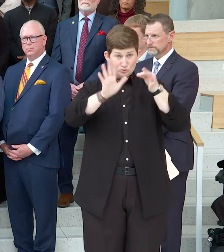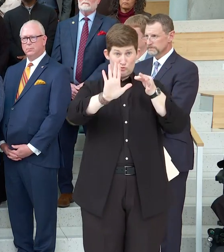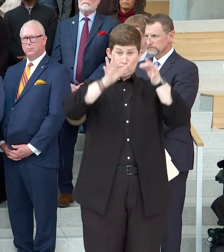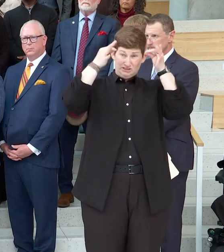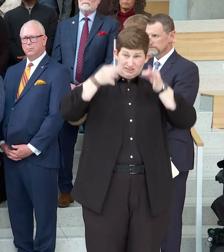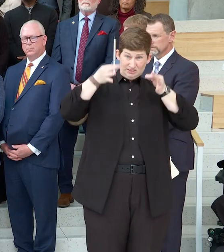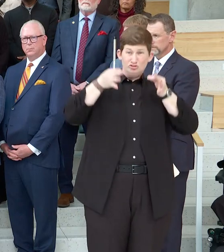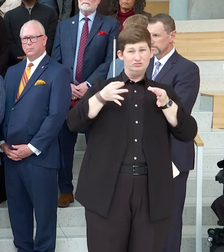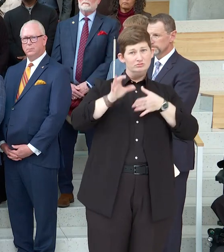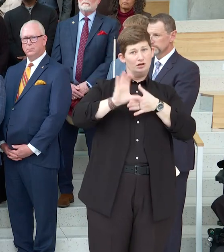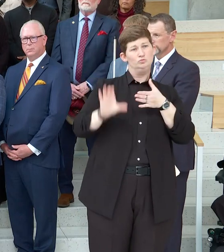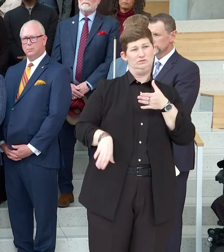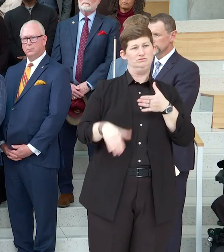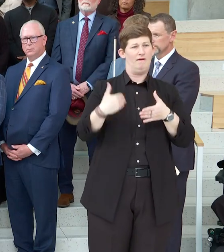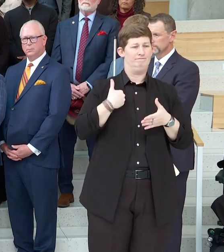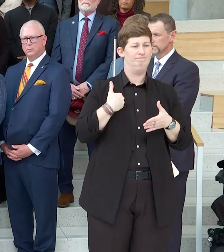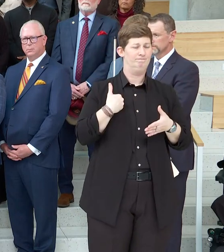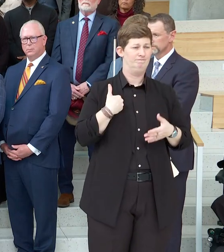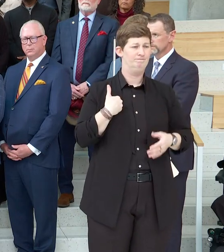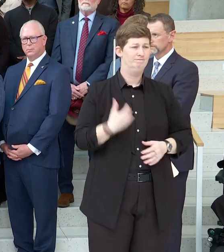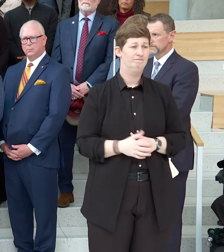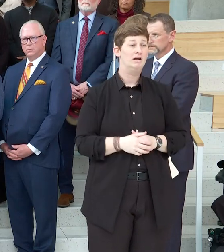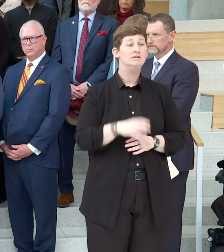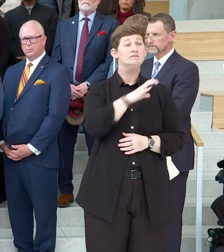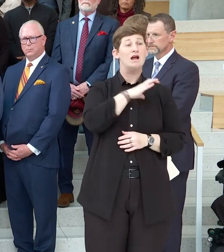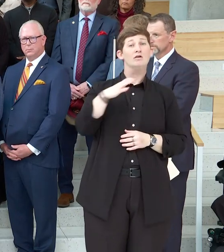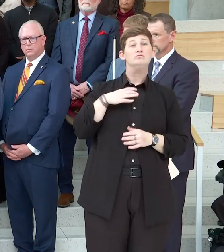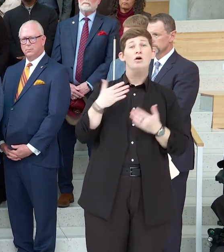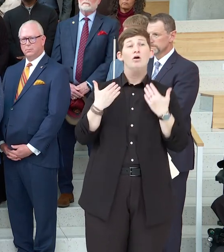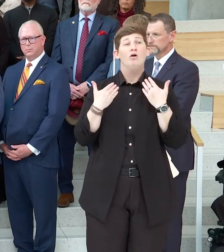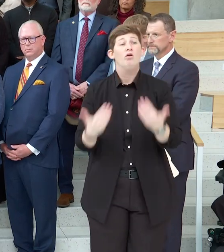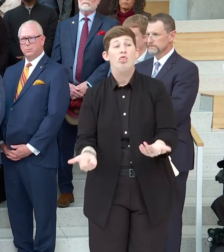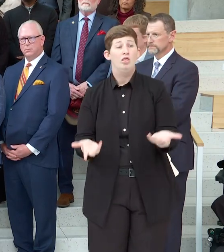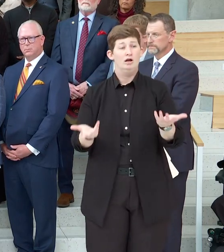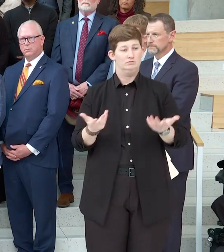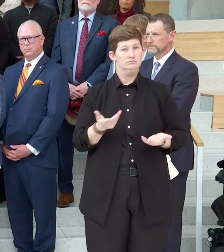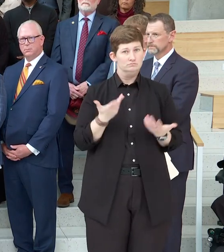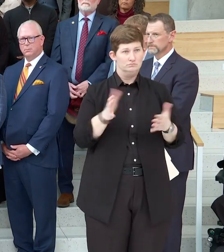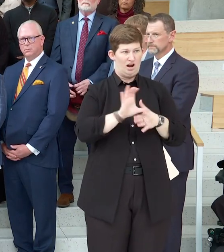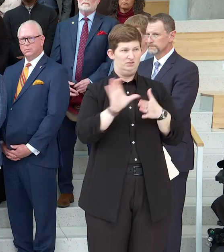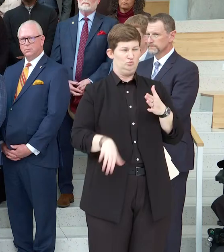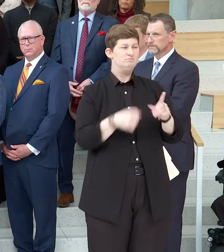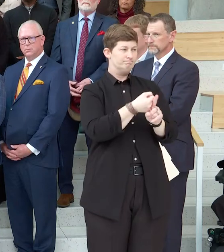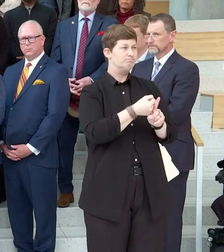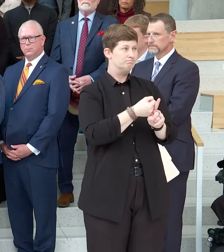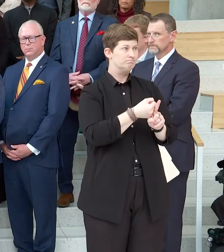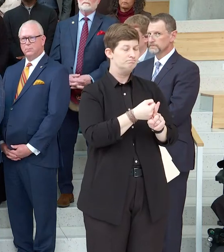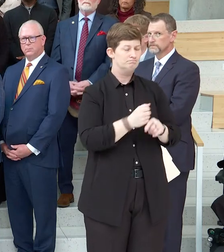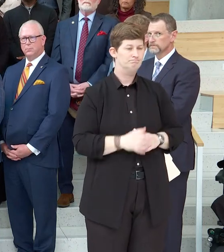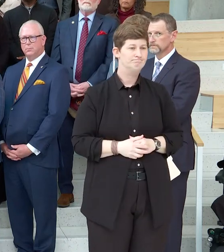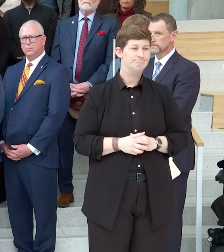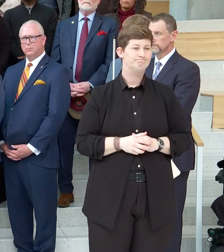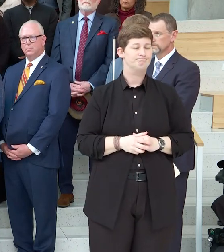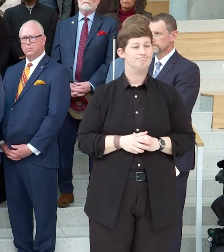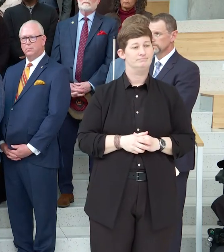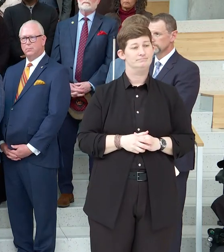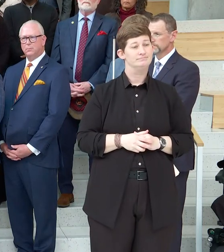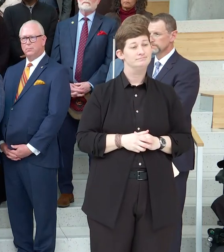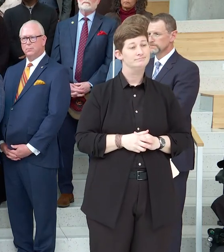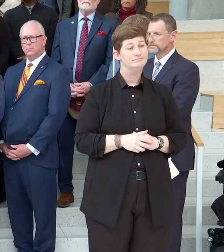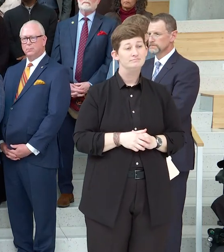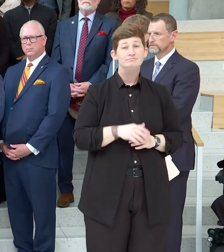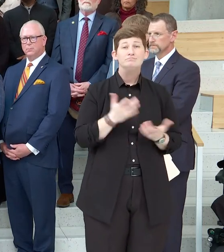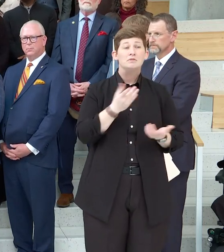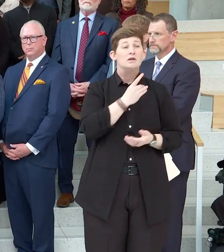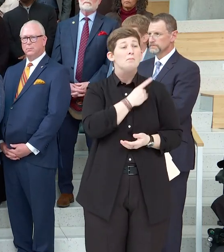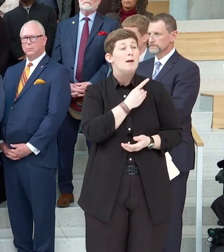without engaging all of these players and stakeholders and without considering this data will reverberate not just across our city, but across